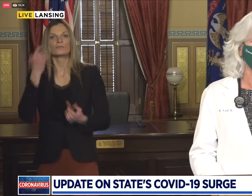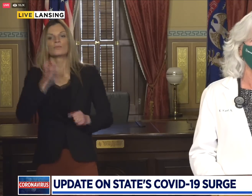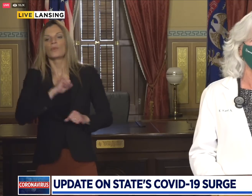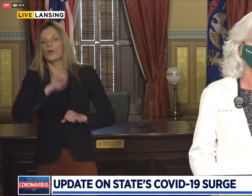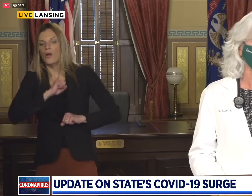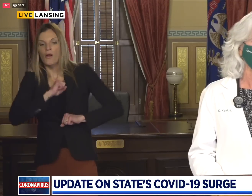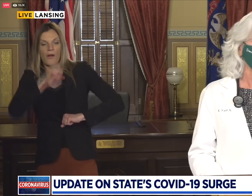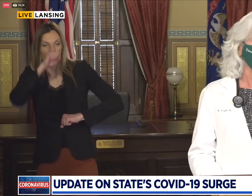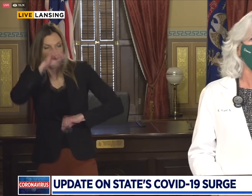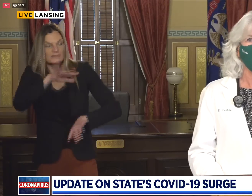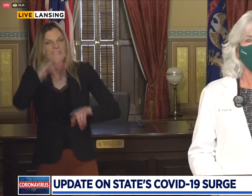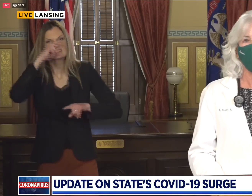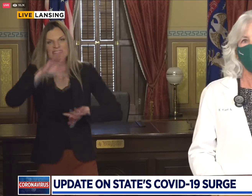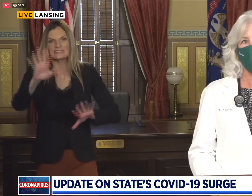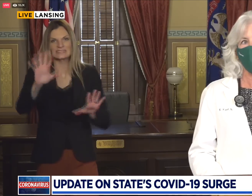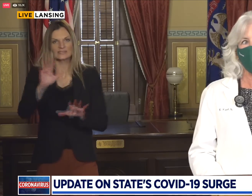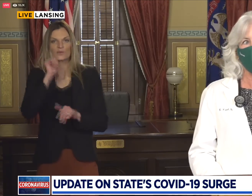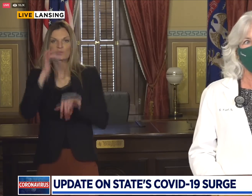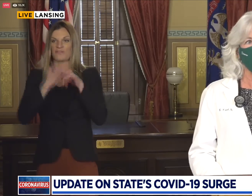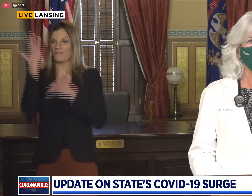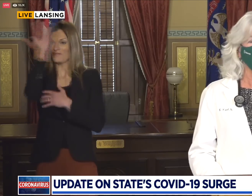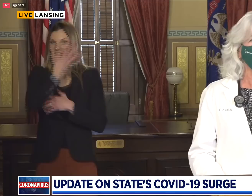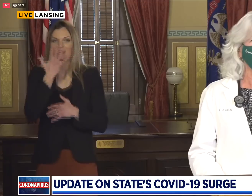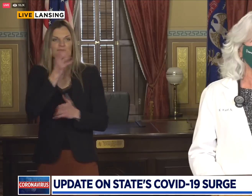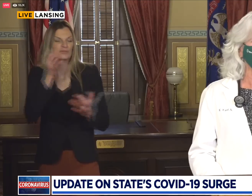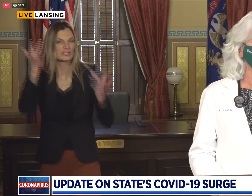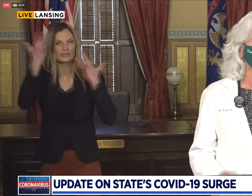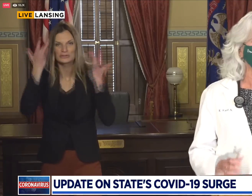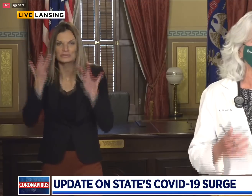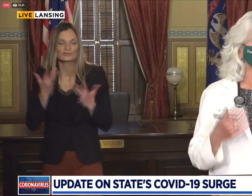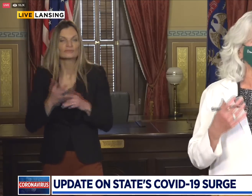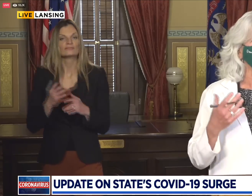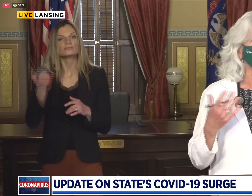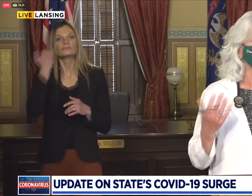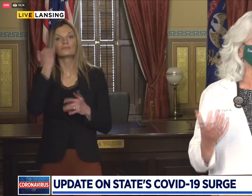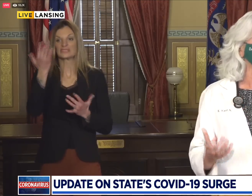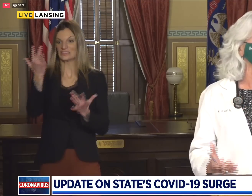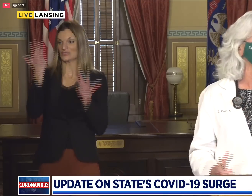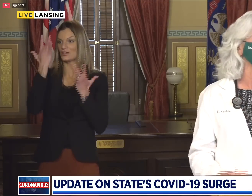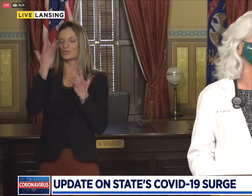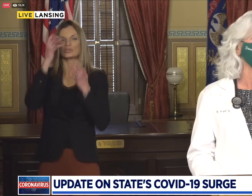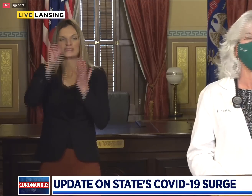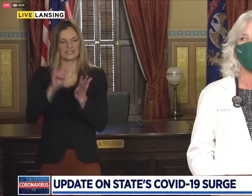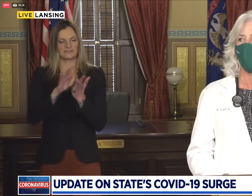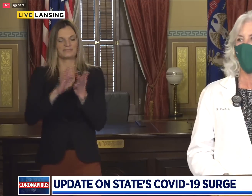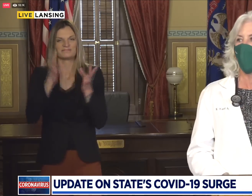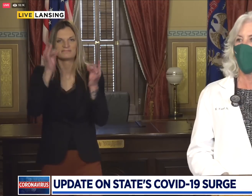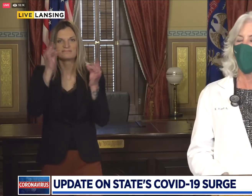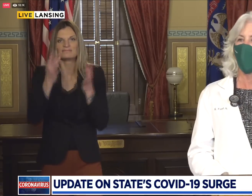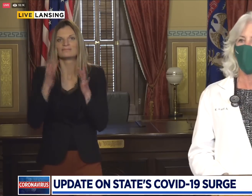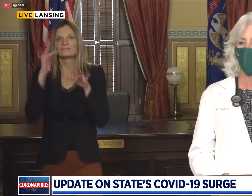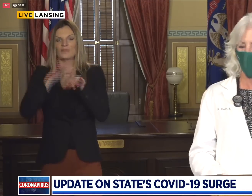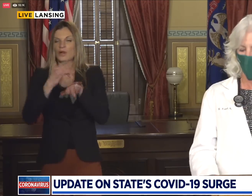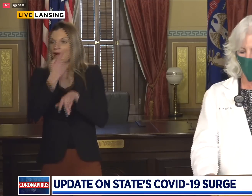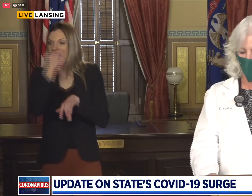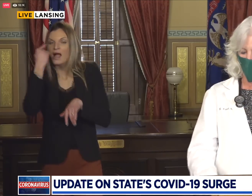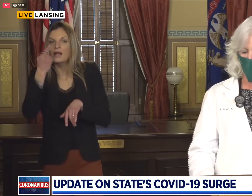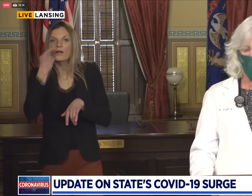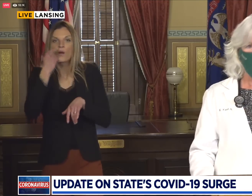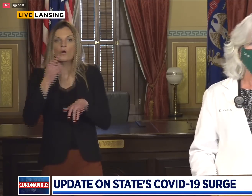sneeze on them. Don't touch your face. If you touch your face, you could get secretions from your eyes or nose